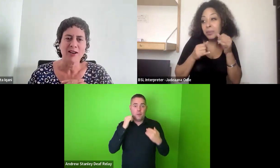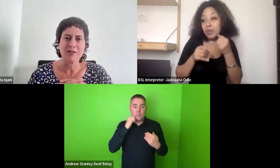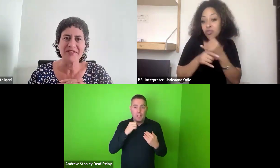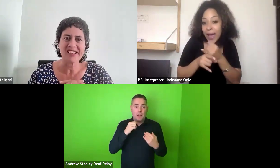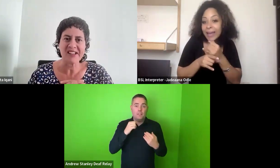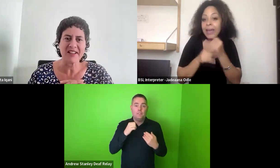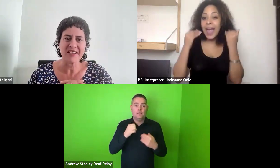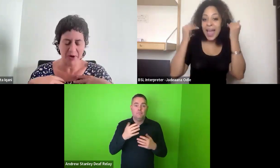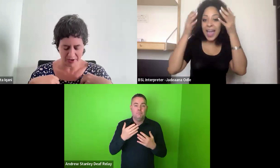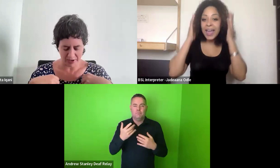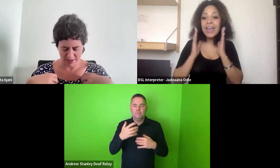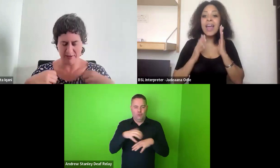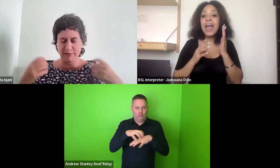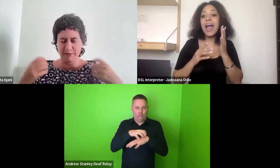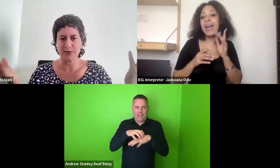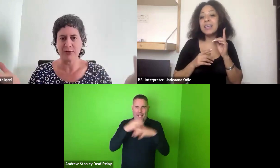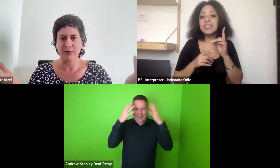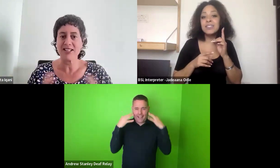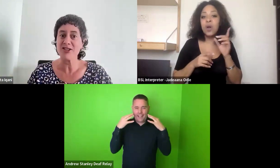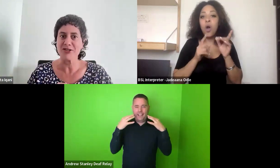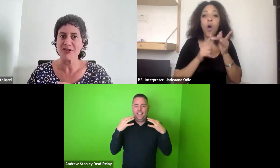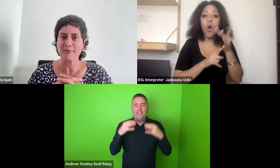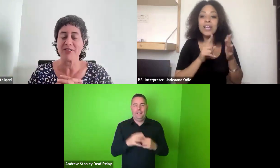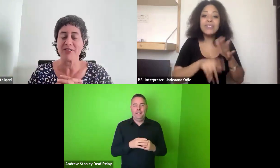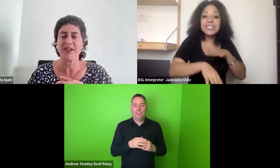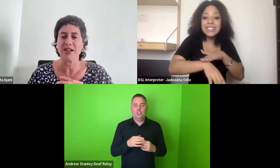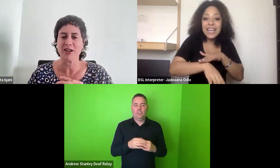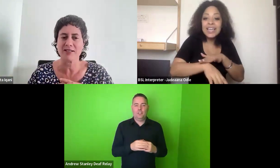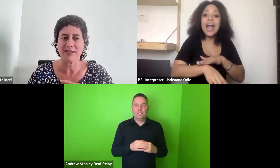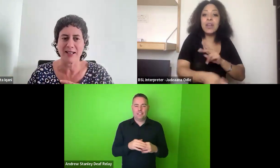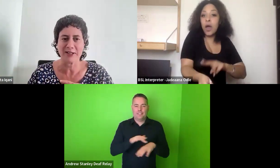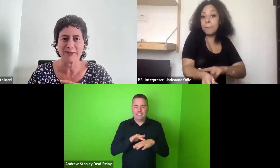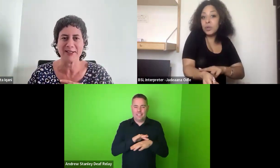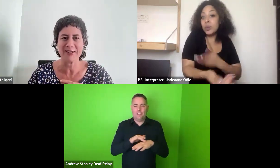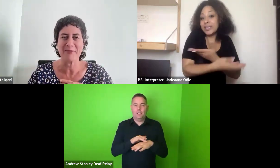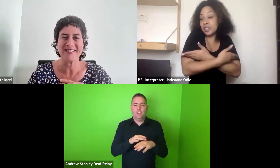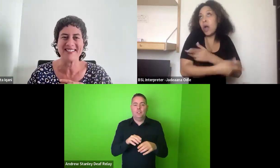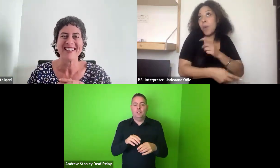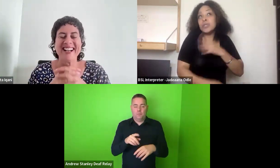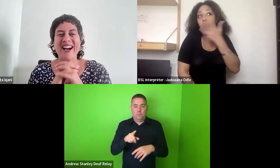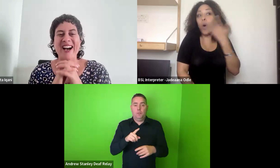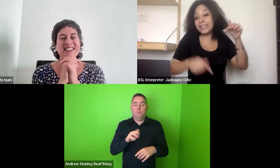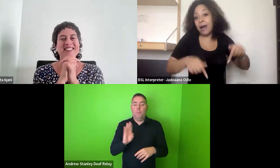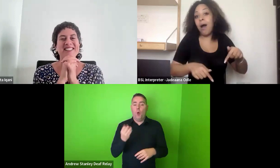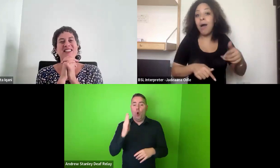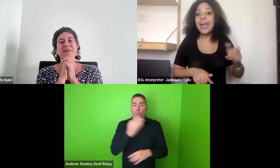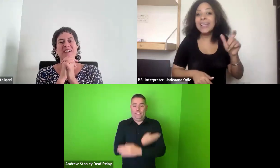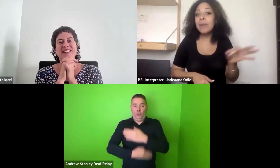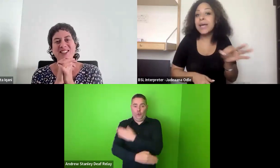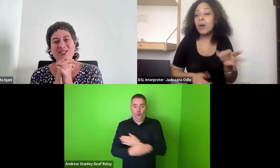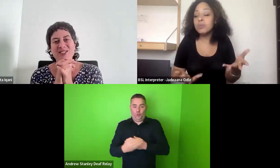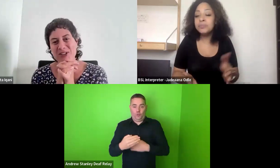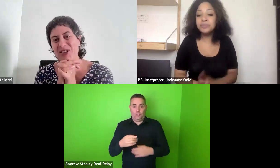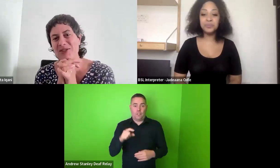and olive skin, and I'm wearing a kind of blue t-shirt because it's very hot in Cape Town at the moment. And